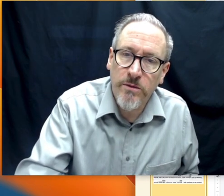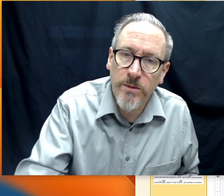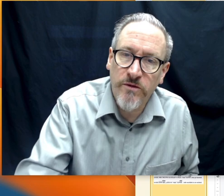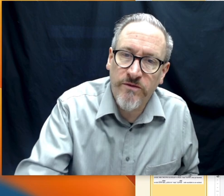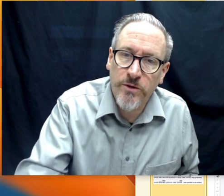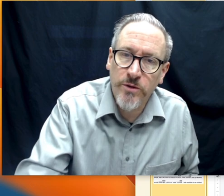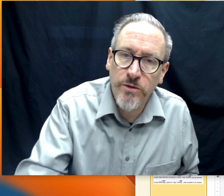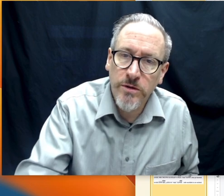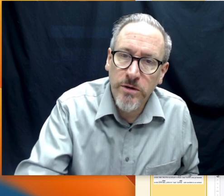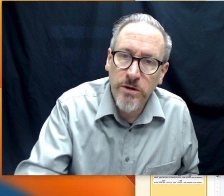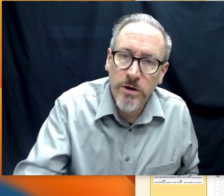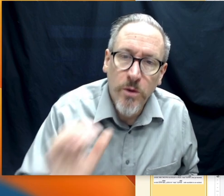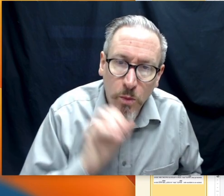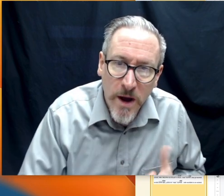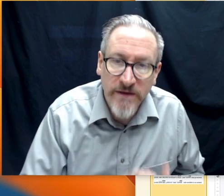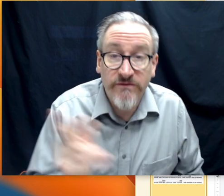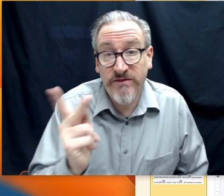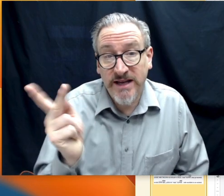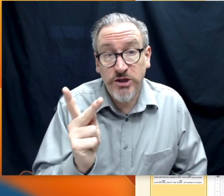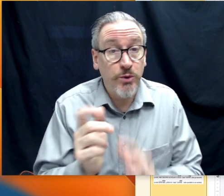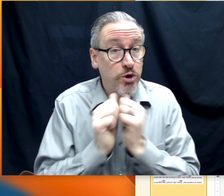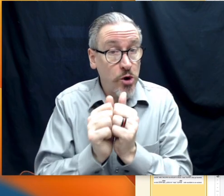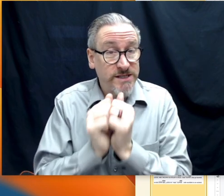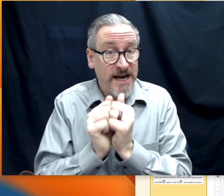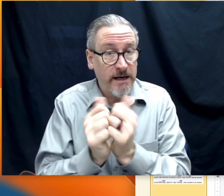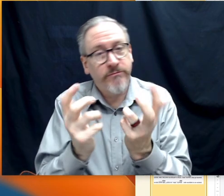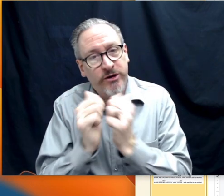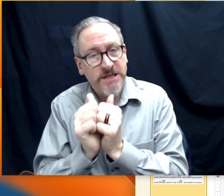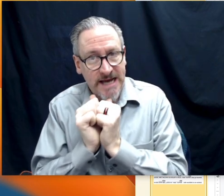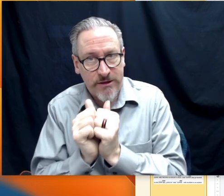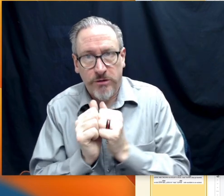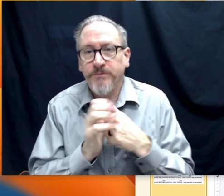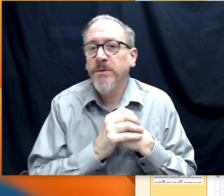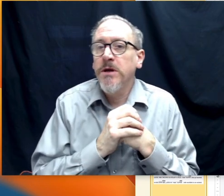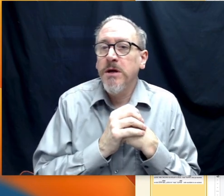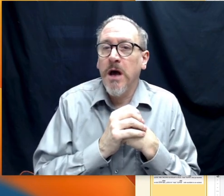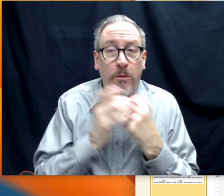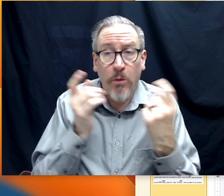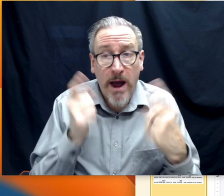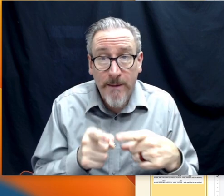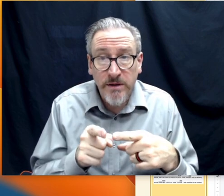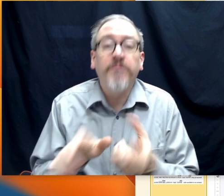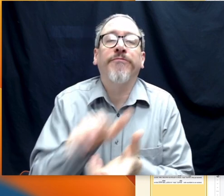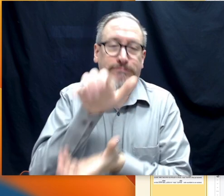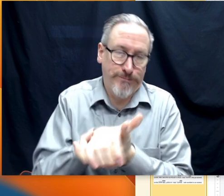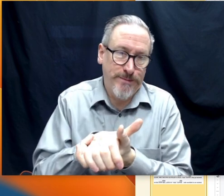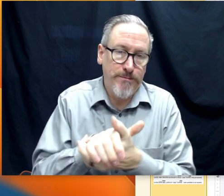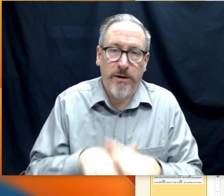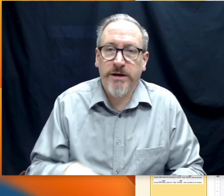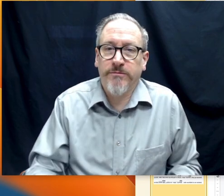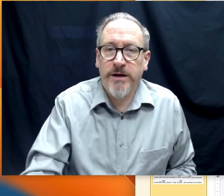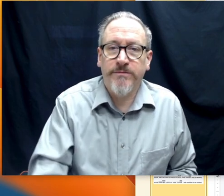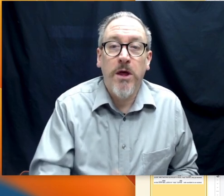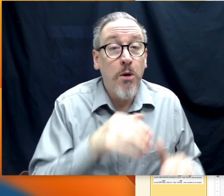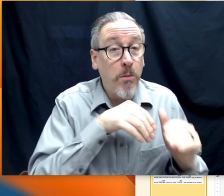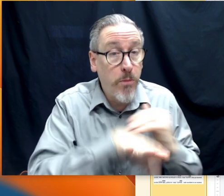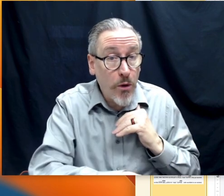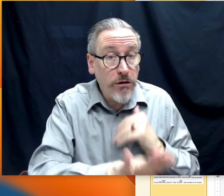Again, we move through. Wife, they two go steady. They're together. What happened? Married,